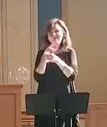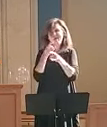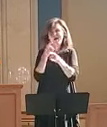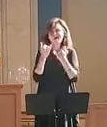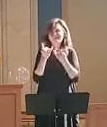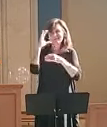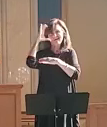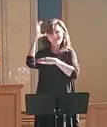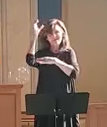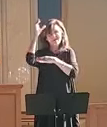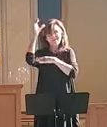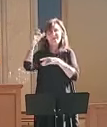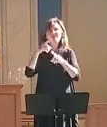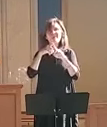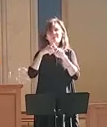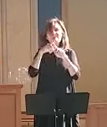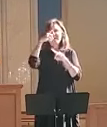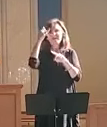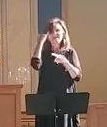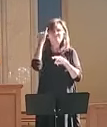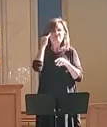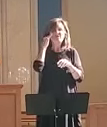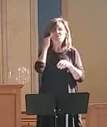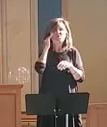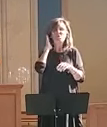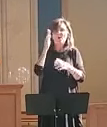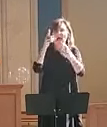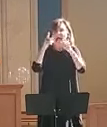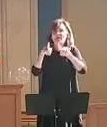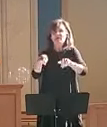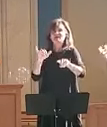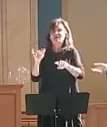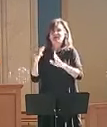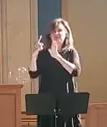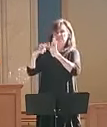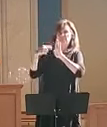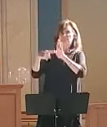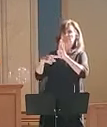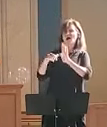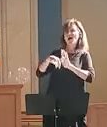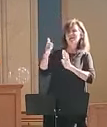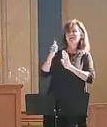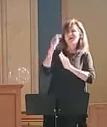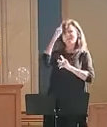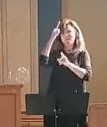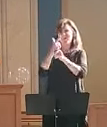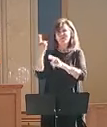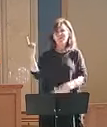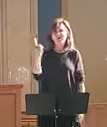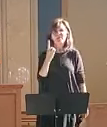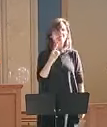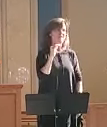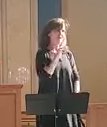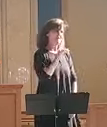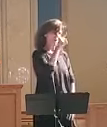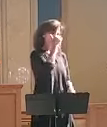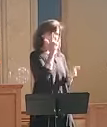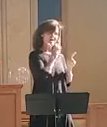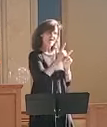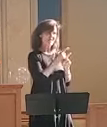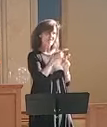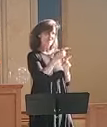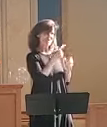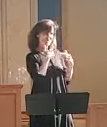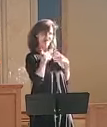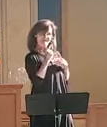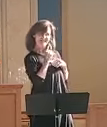concept because whenever we knew we were about to be corrected, a fellow seminarian would come up and go, brother, do you